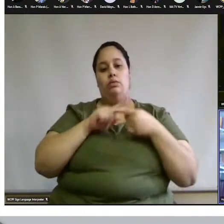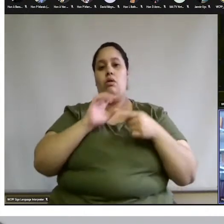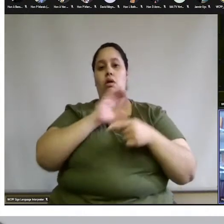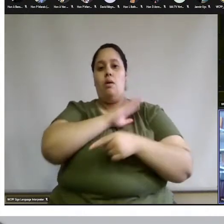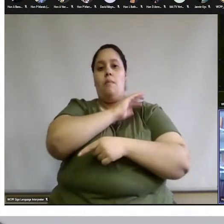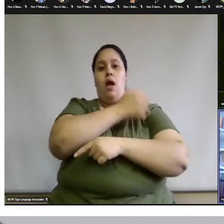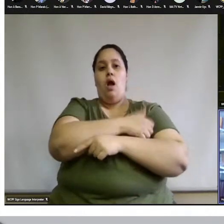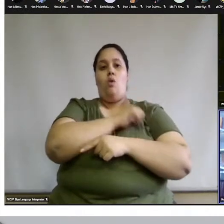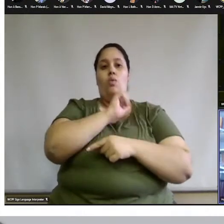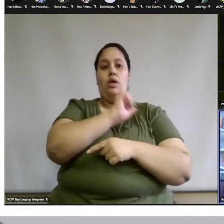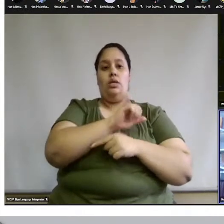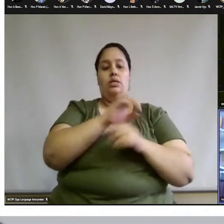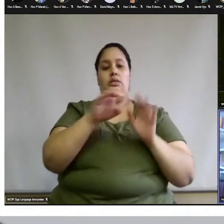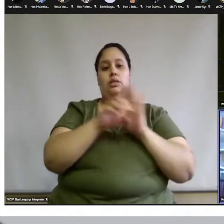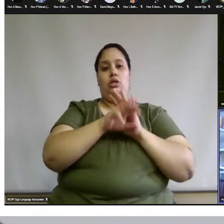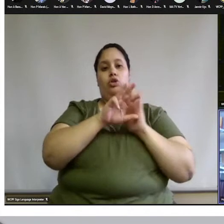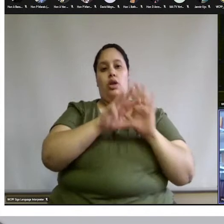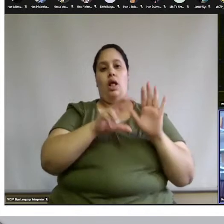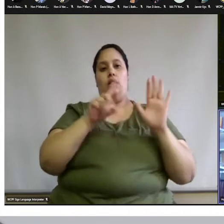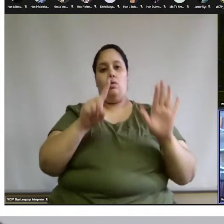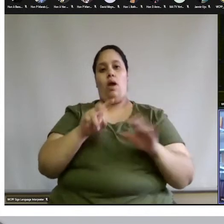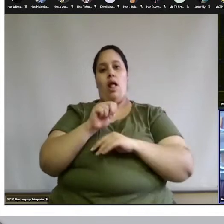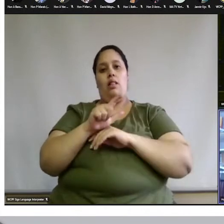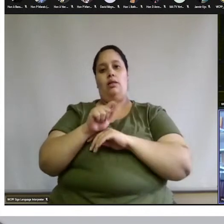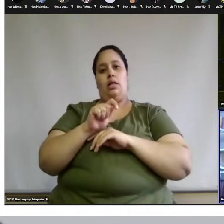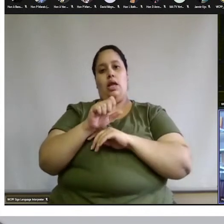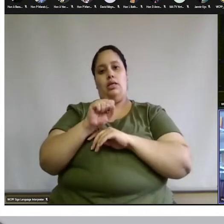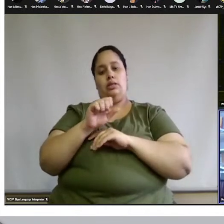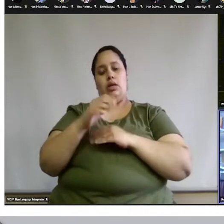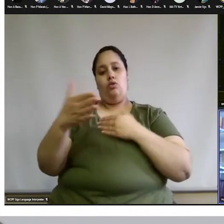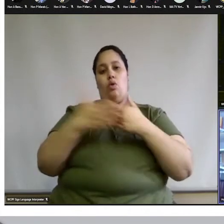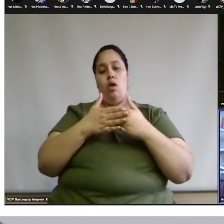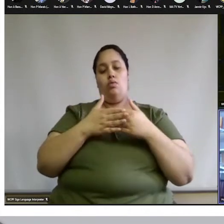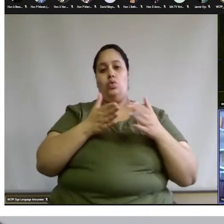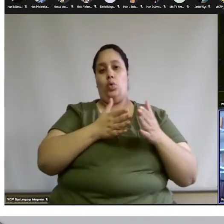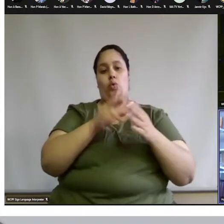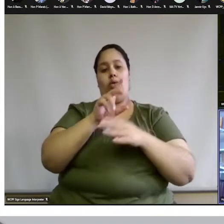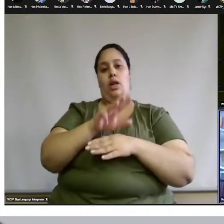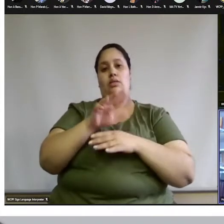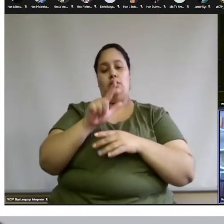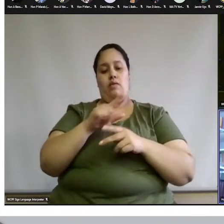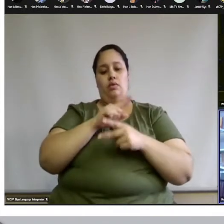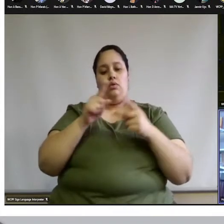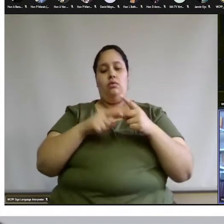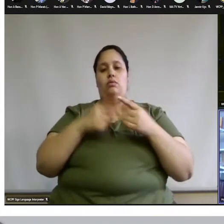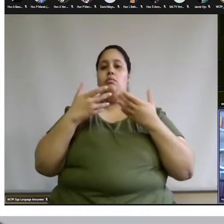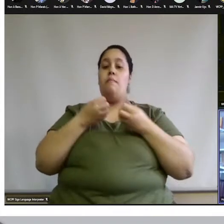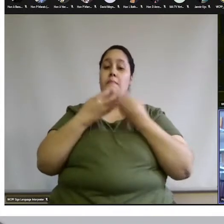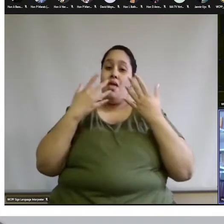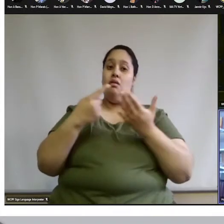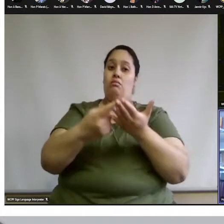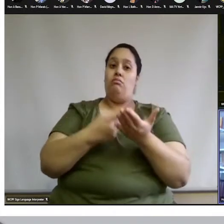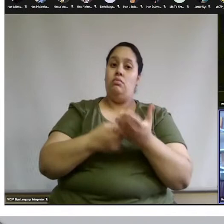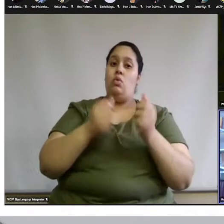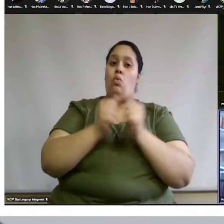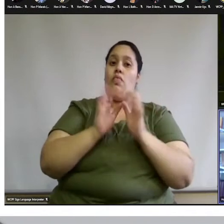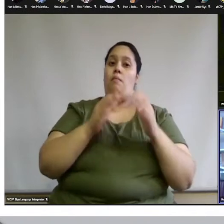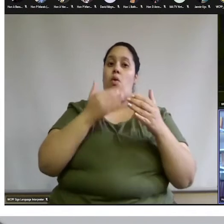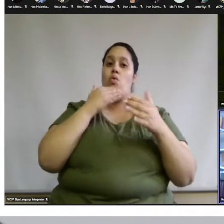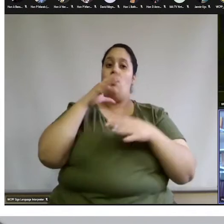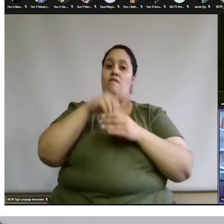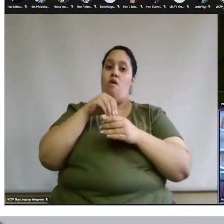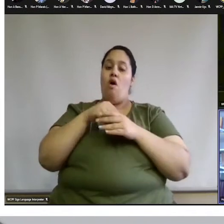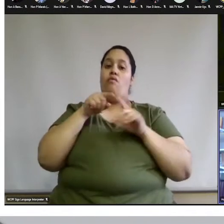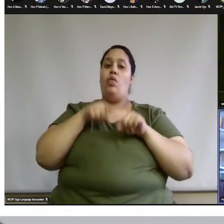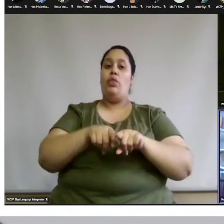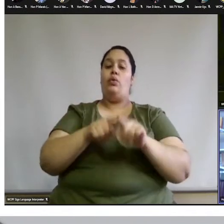in terms of Section 91 of the NLTSA to close the ranks. He had numerous engagements with the parties involved, including through an arbitration